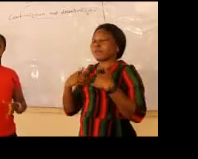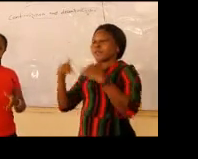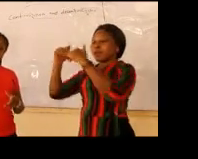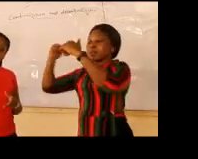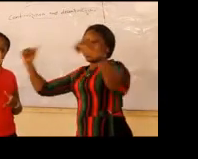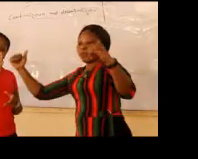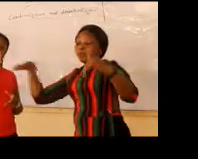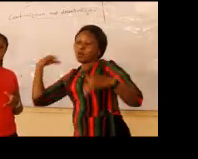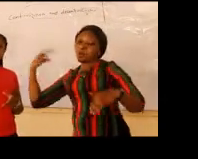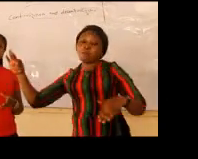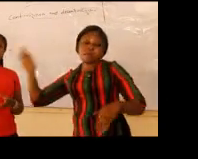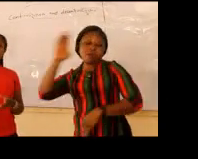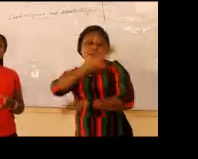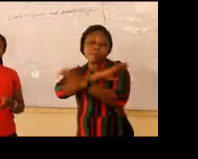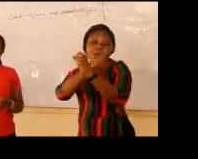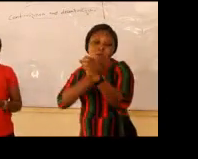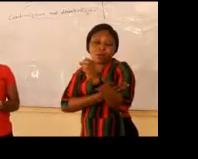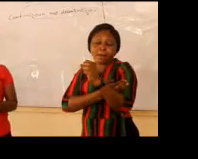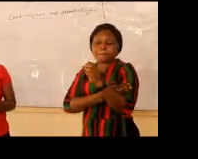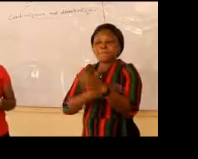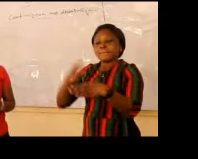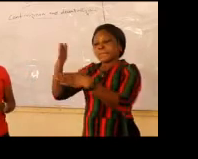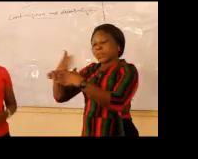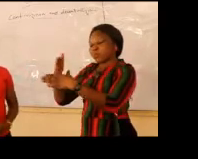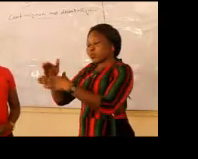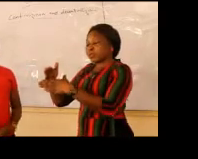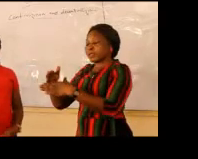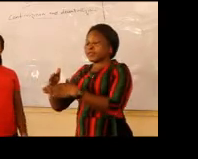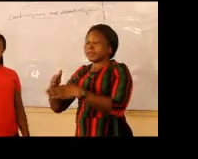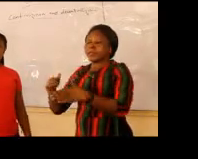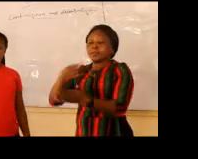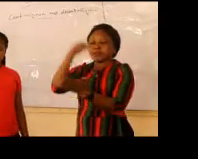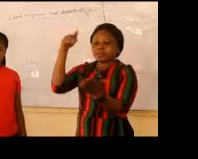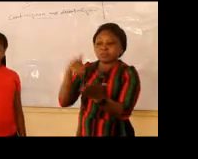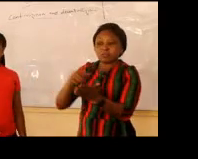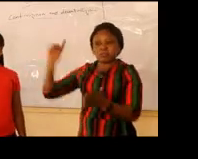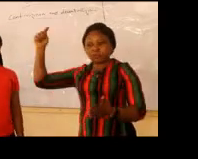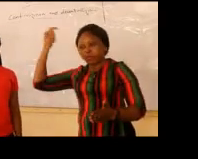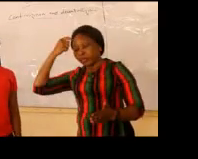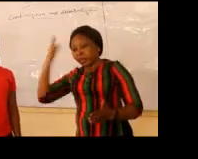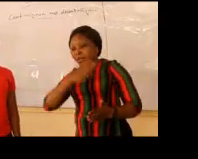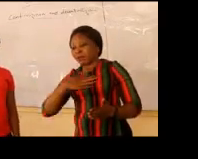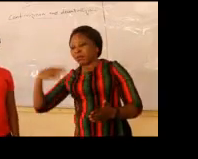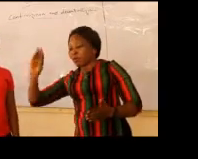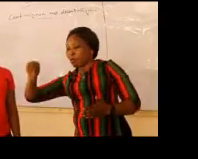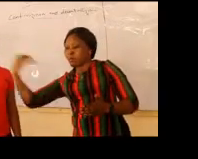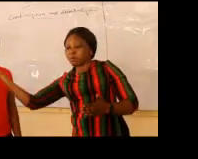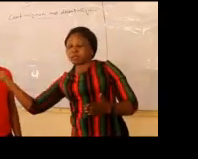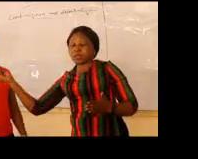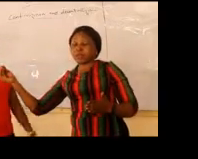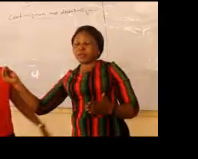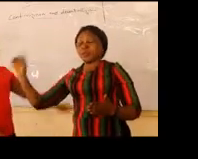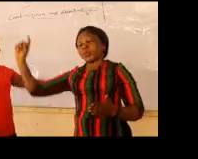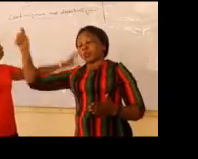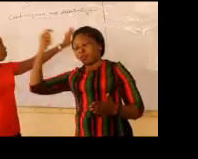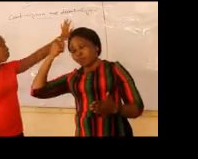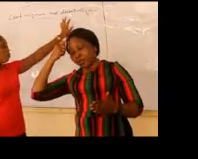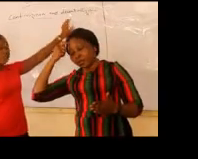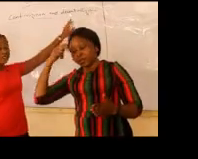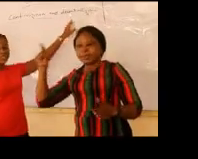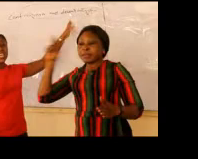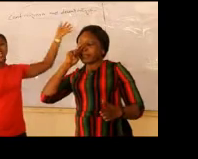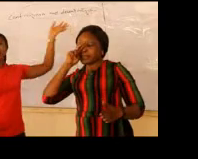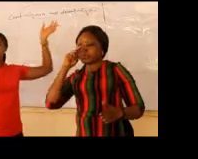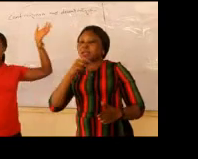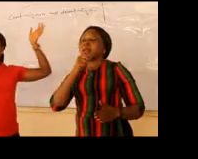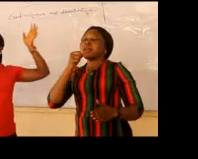between the central government and the other levels of what? Government. So Nigeria is a typical example of